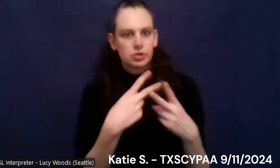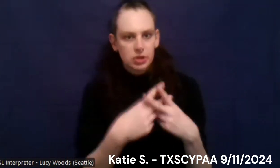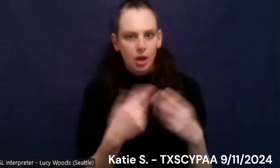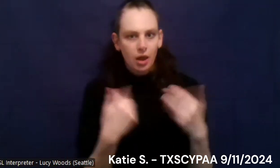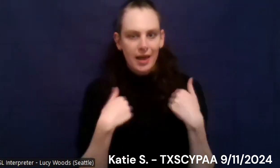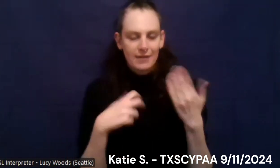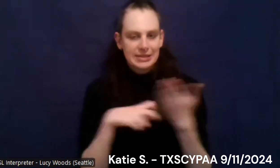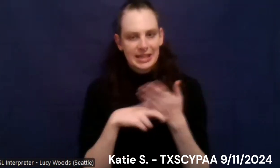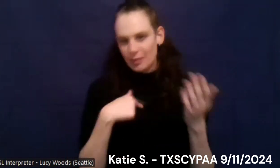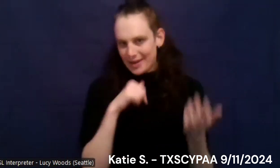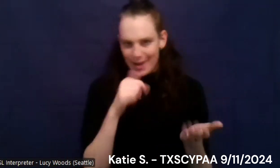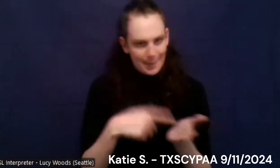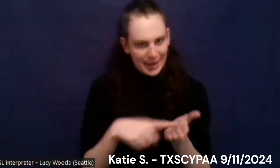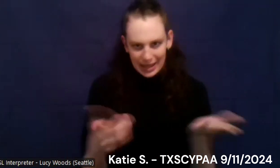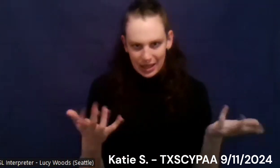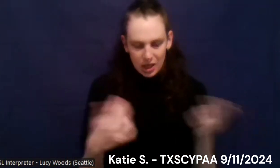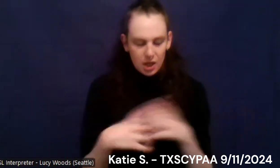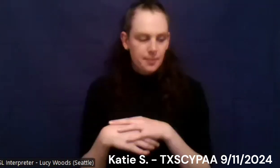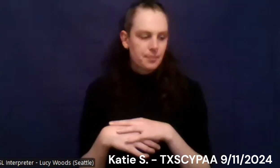also like,